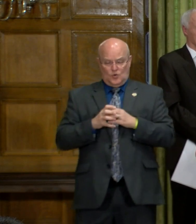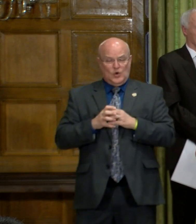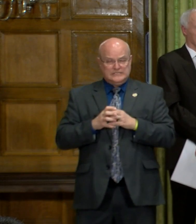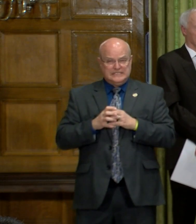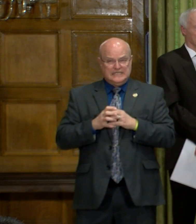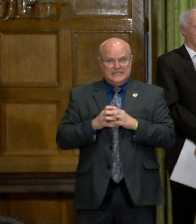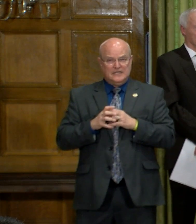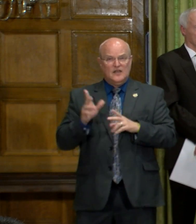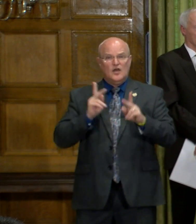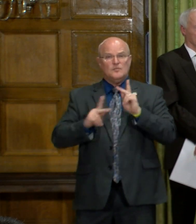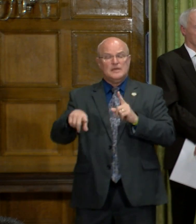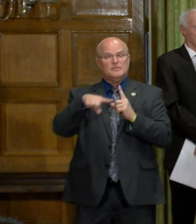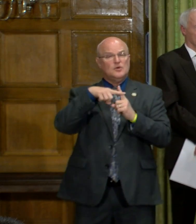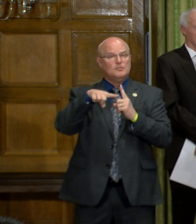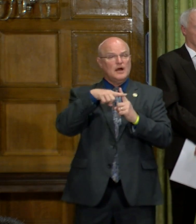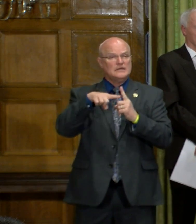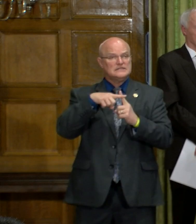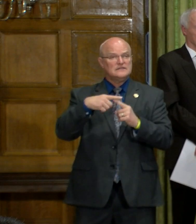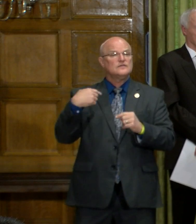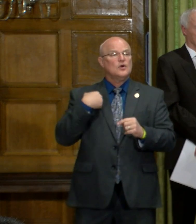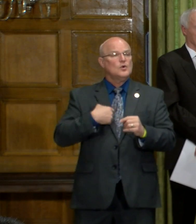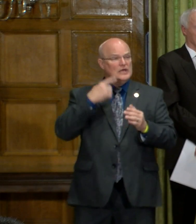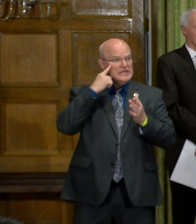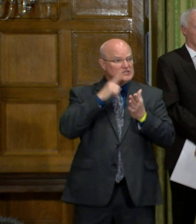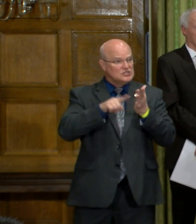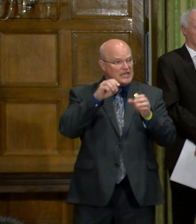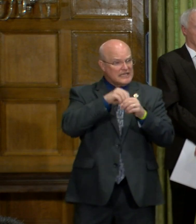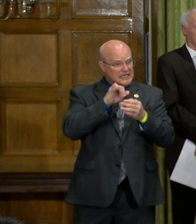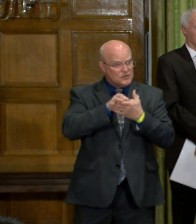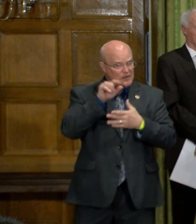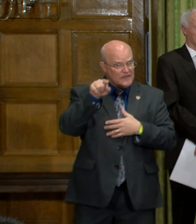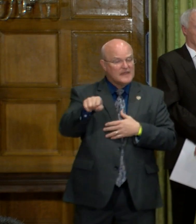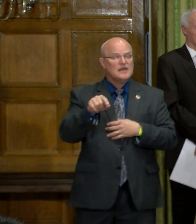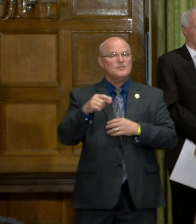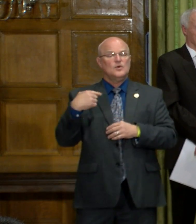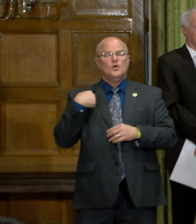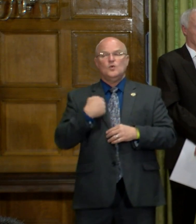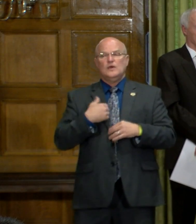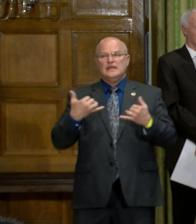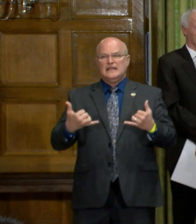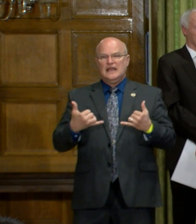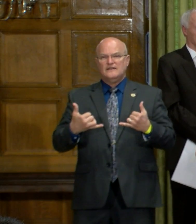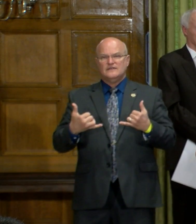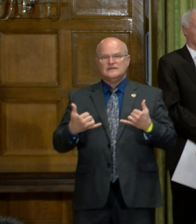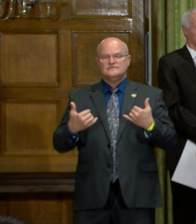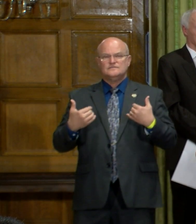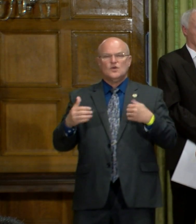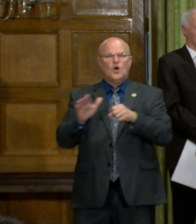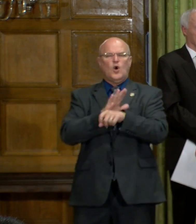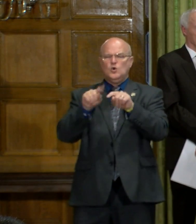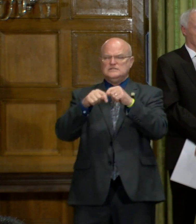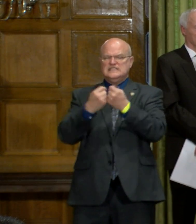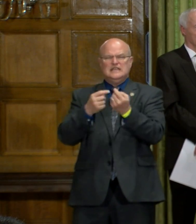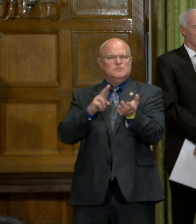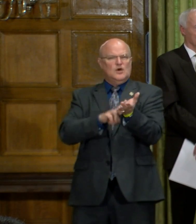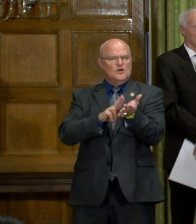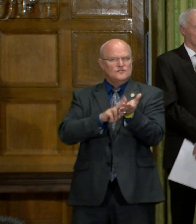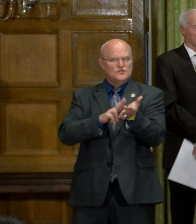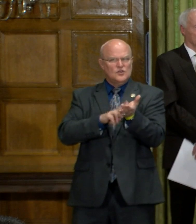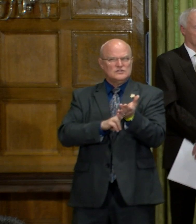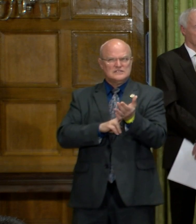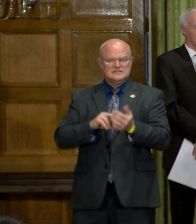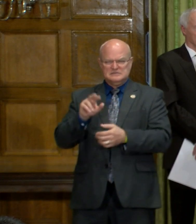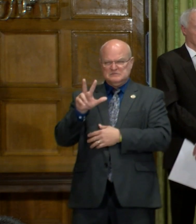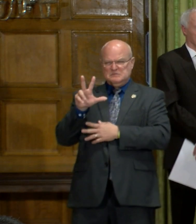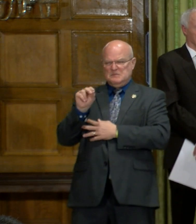quarantined. For those who are positive, we do check in with them. We have now a whole team of nurses. We have